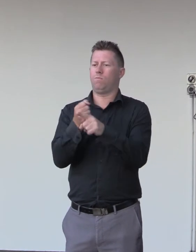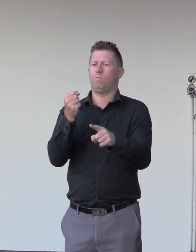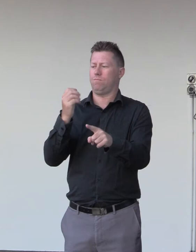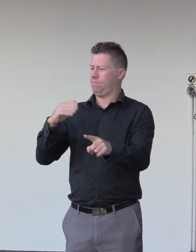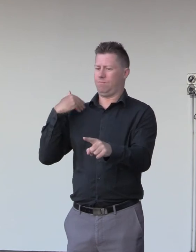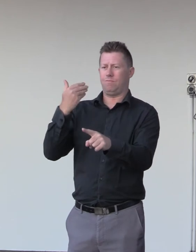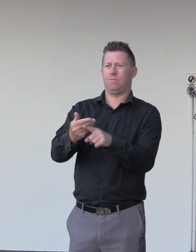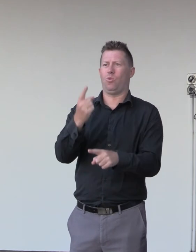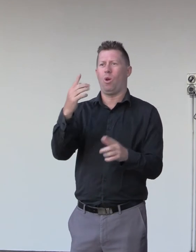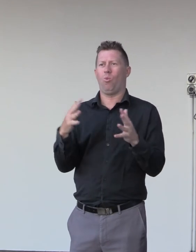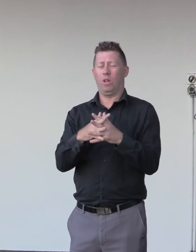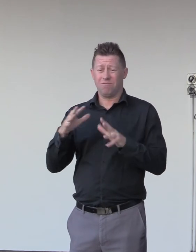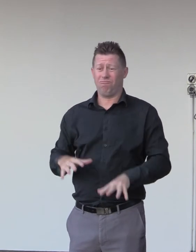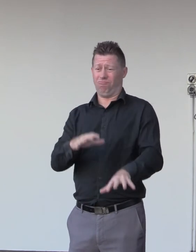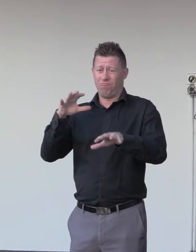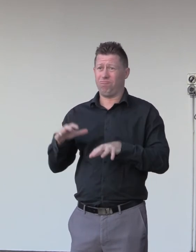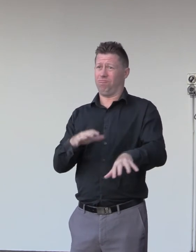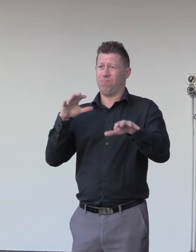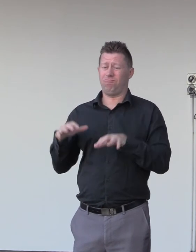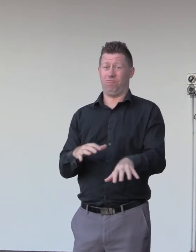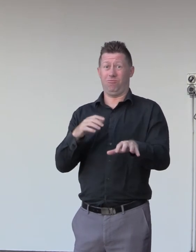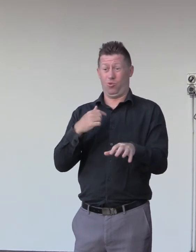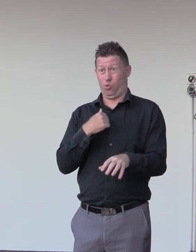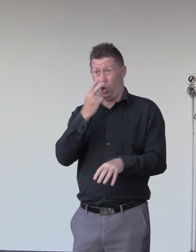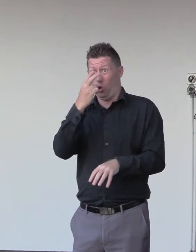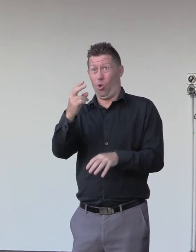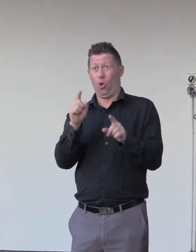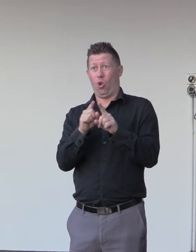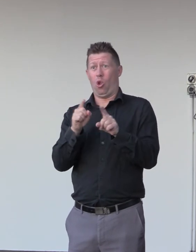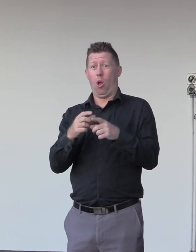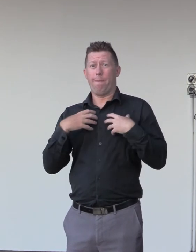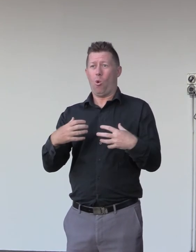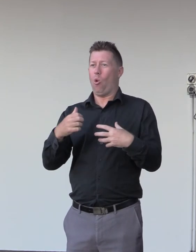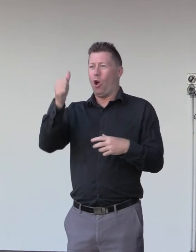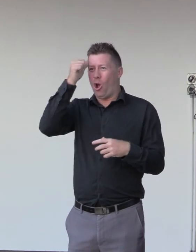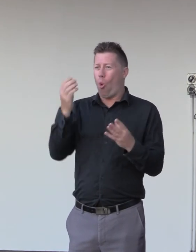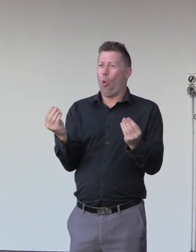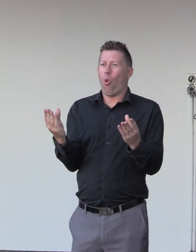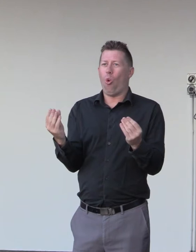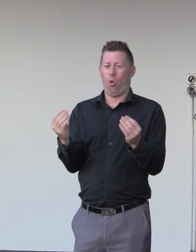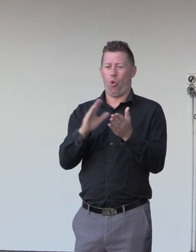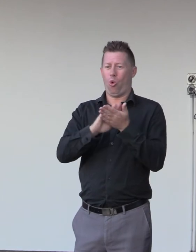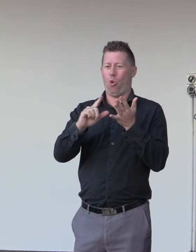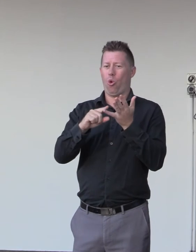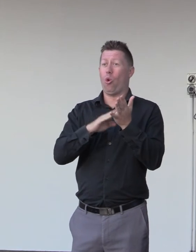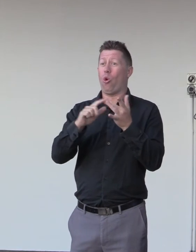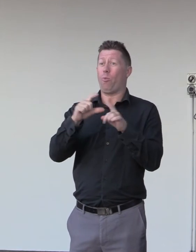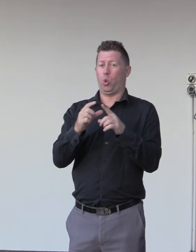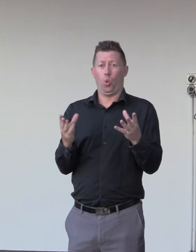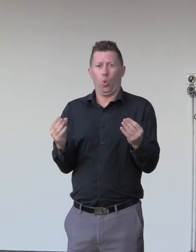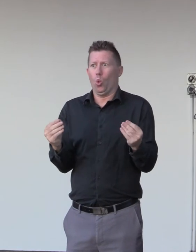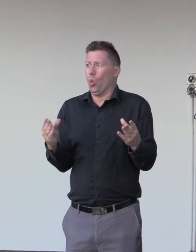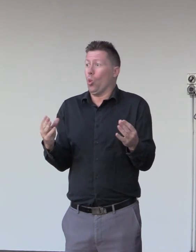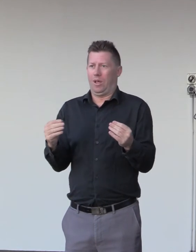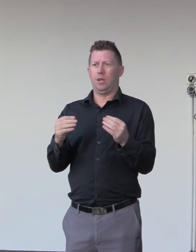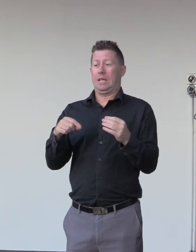week or so. We are now looking at additional falls. So the humidity we saw, say, in Adelaide a couple of days ago still remains